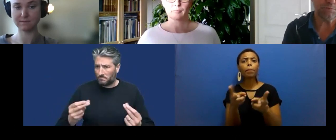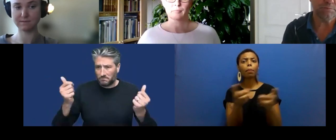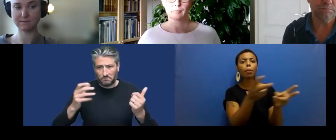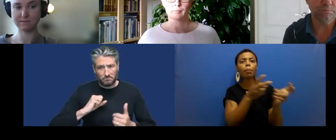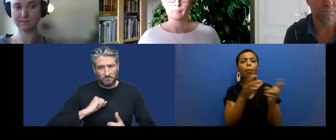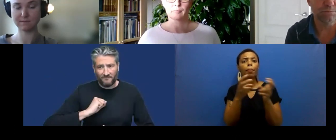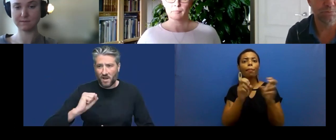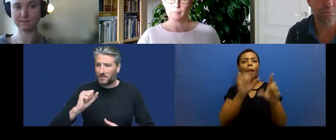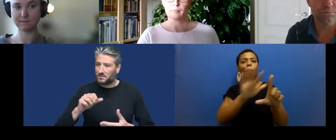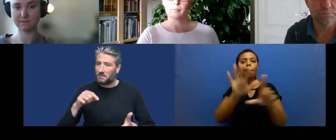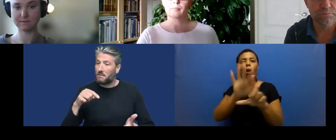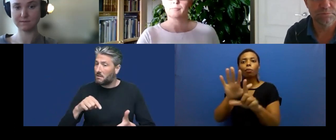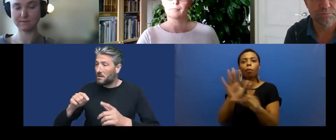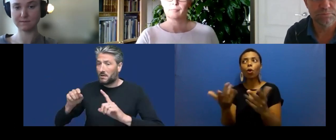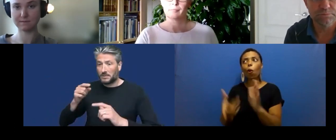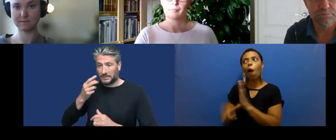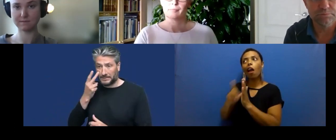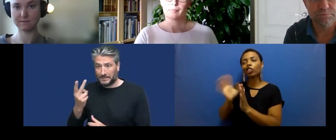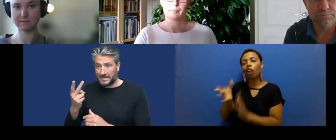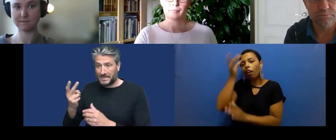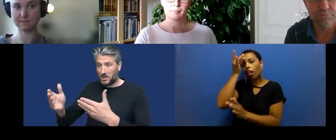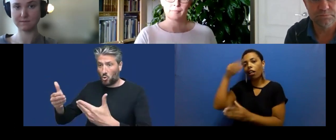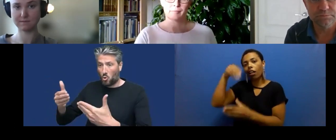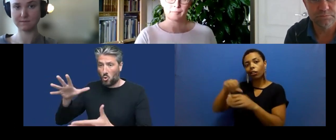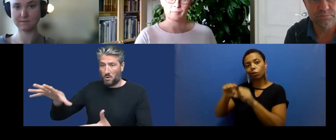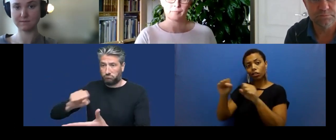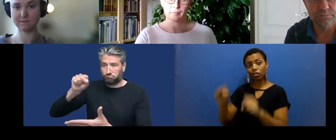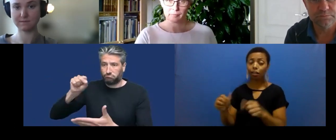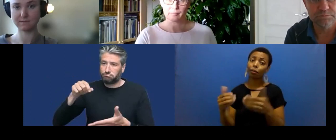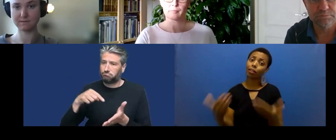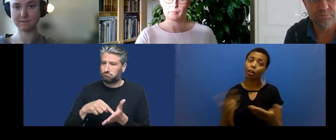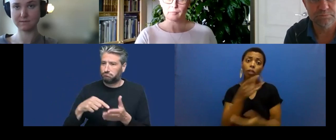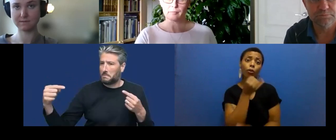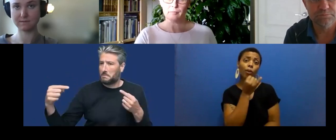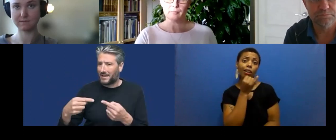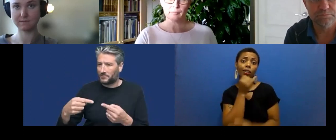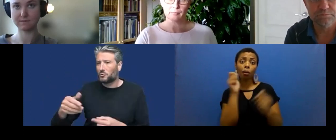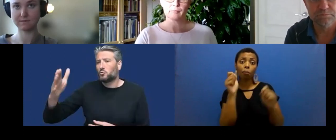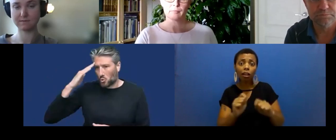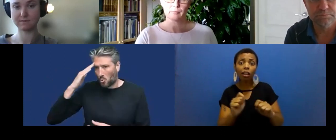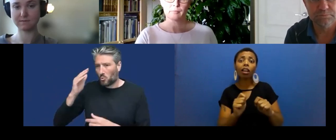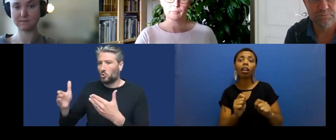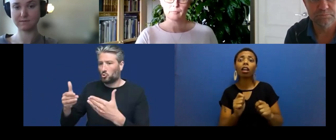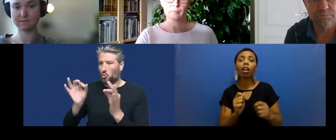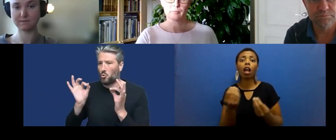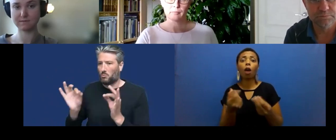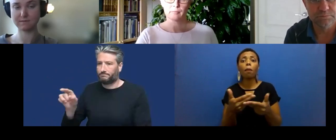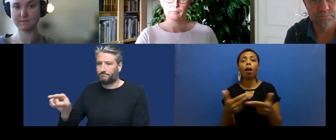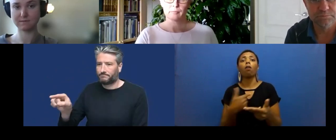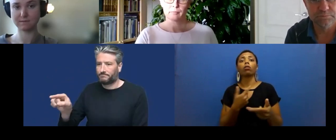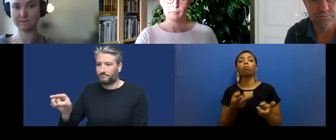those pictures that we take in the street. So that's one example, but there are many like this. I think we're going to